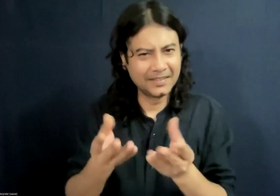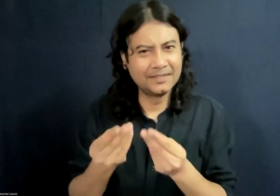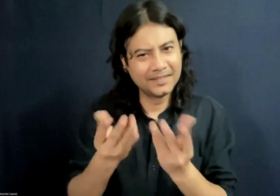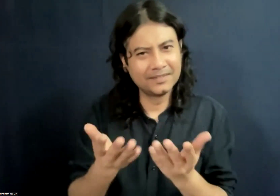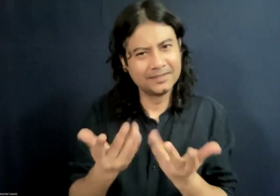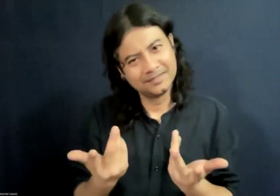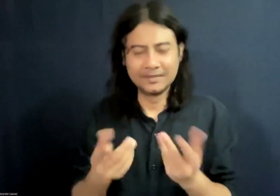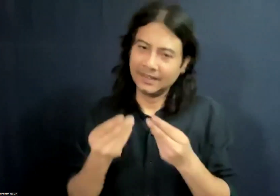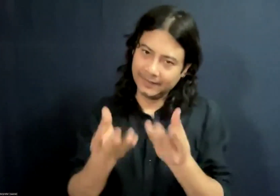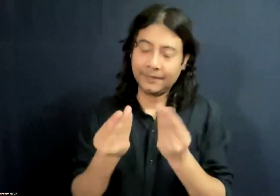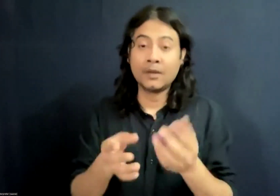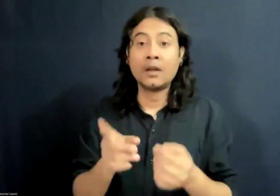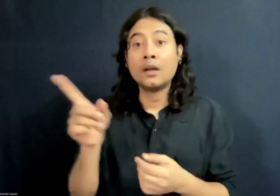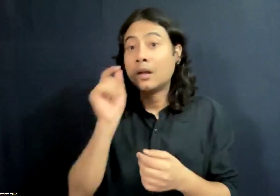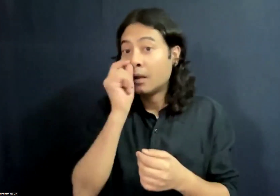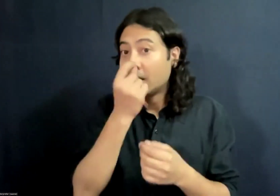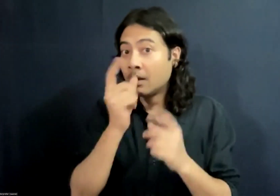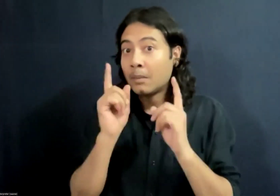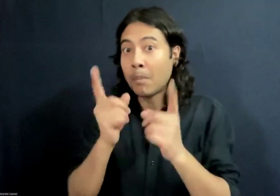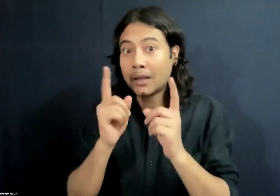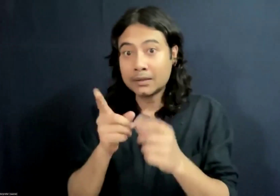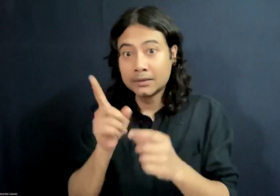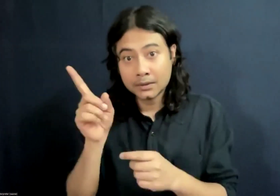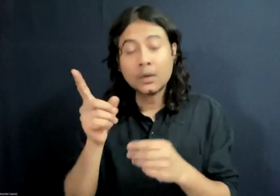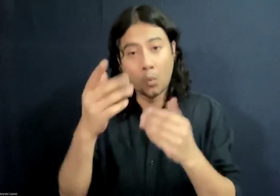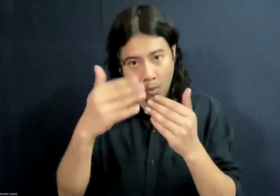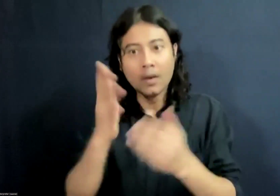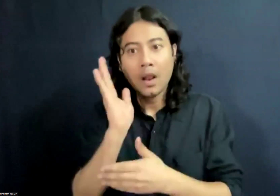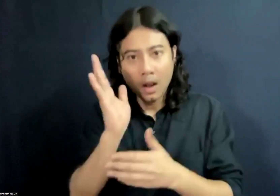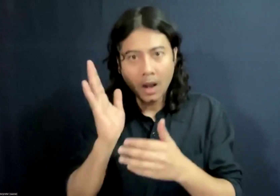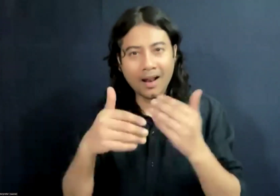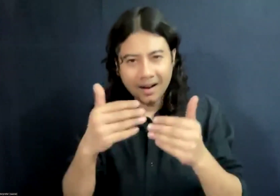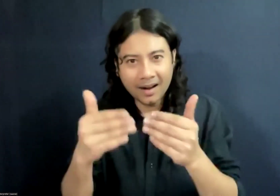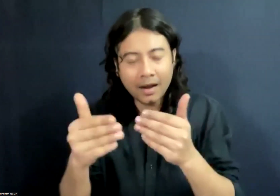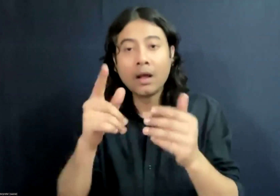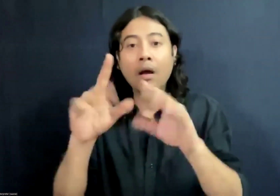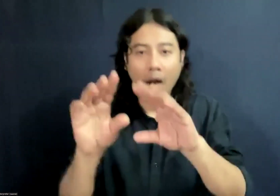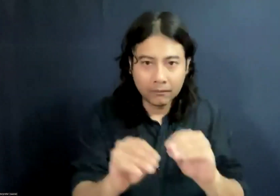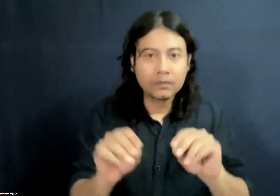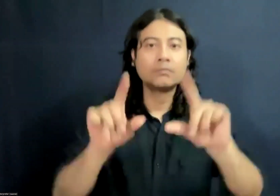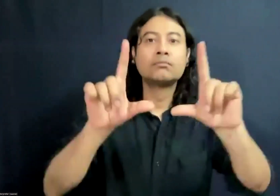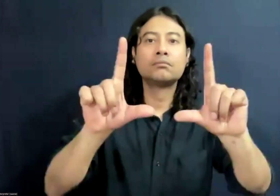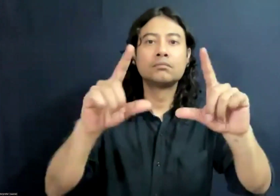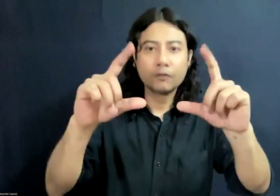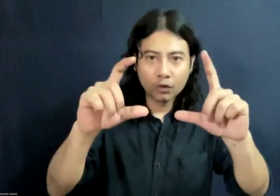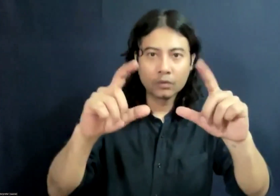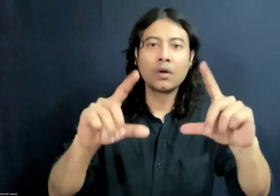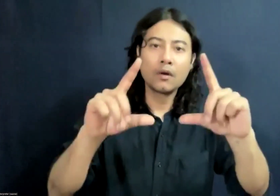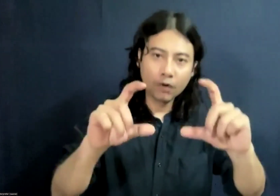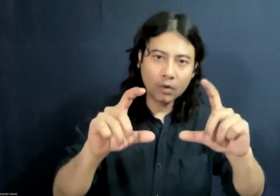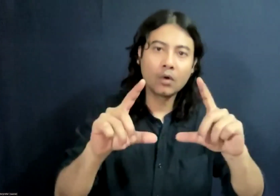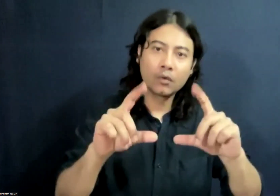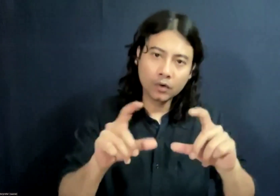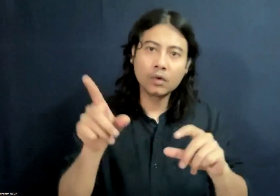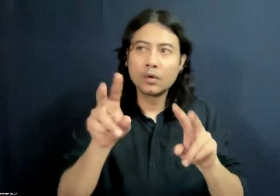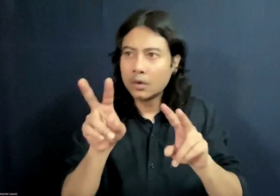So first we will come to charity in the mode of goodness. So now it is very important